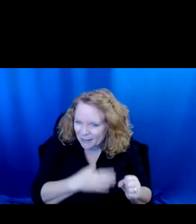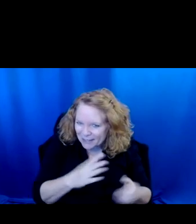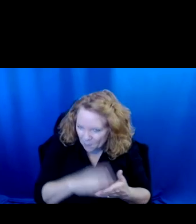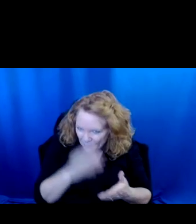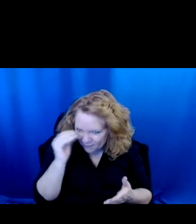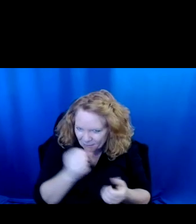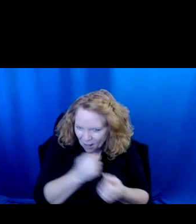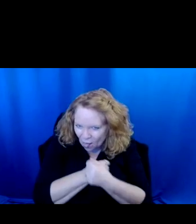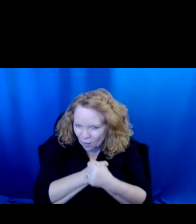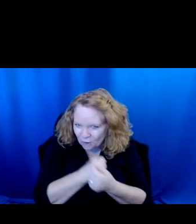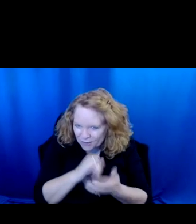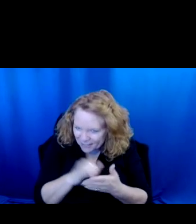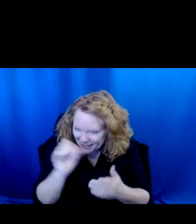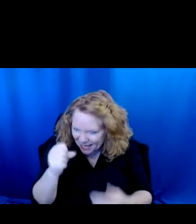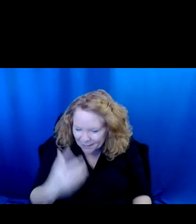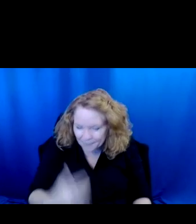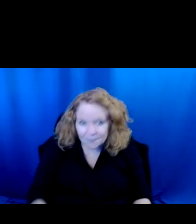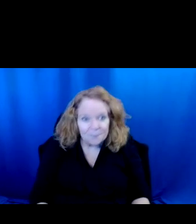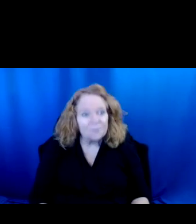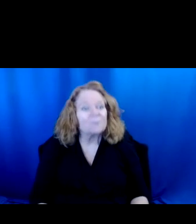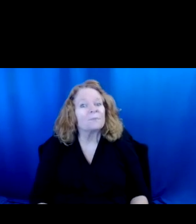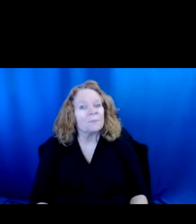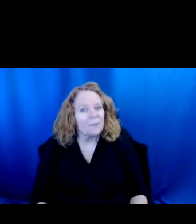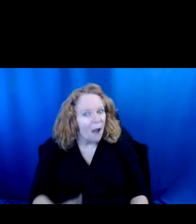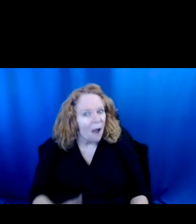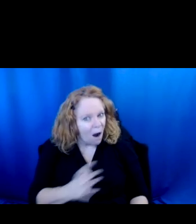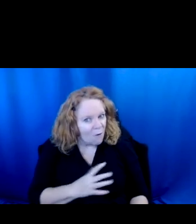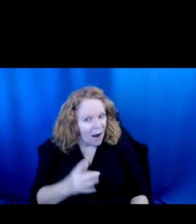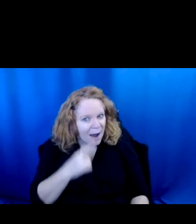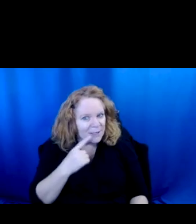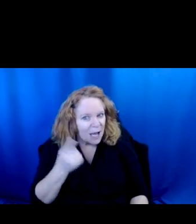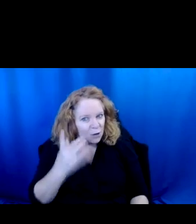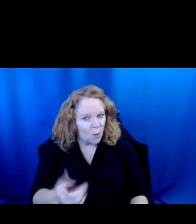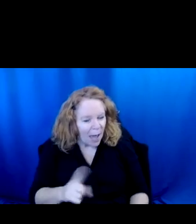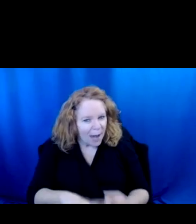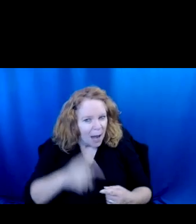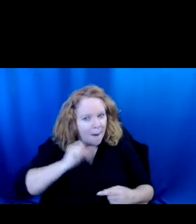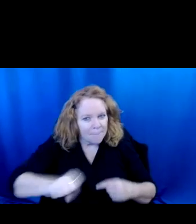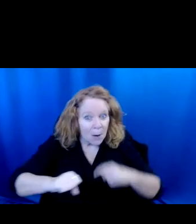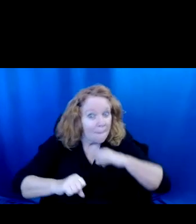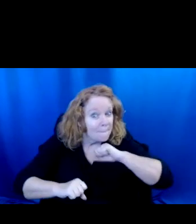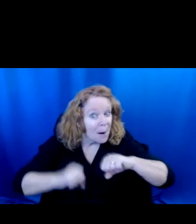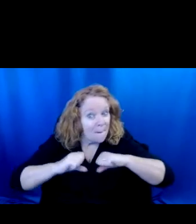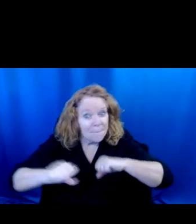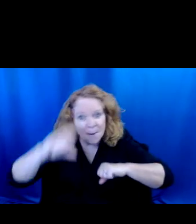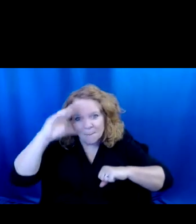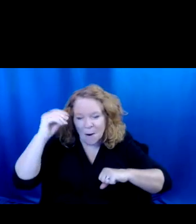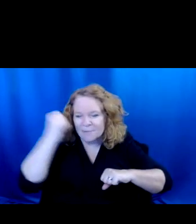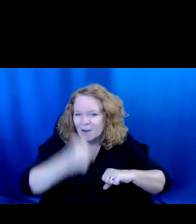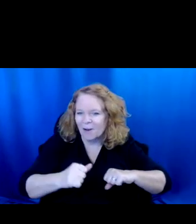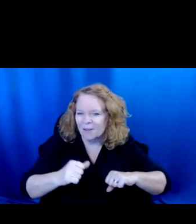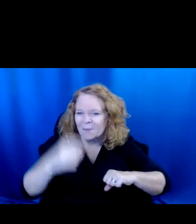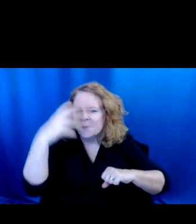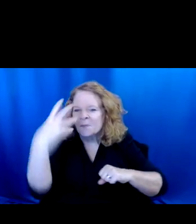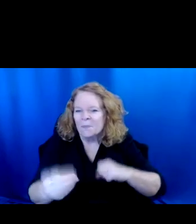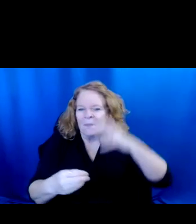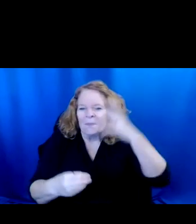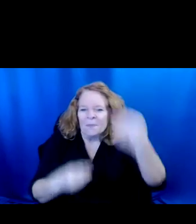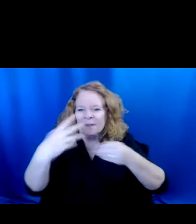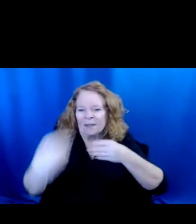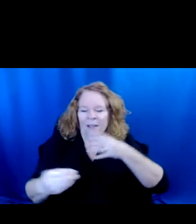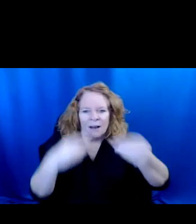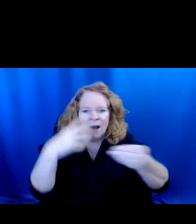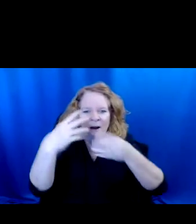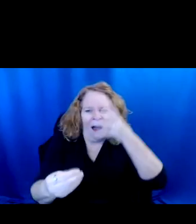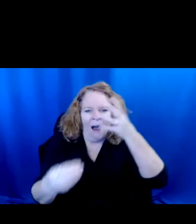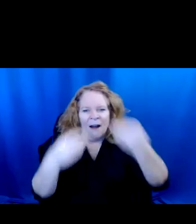the ribbit dance. And off they went. Boom, boom, boom, boys and girls. Go, go, go. Go, go, go,